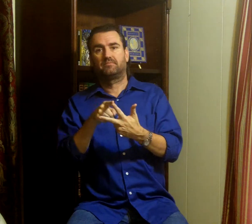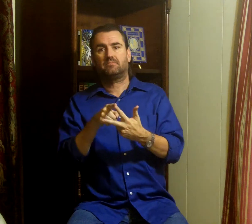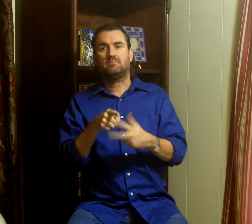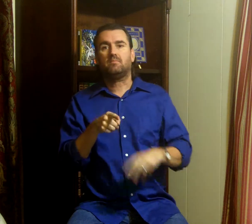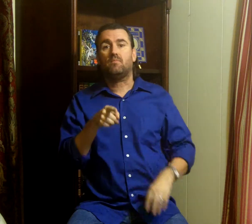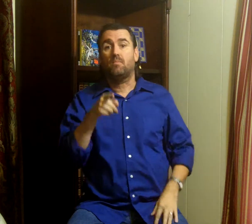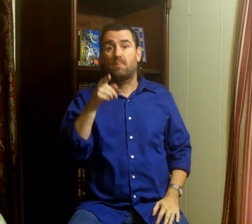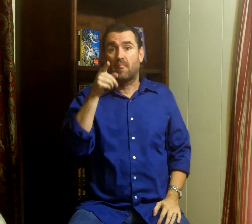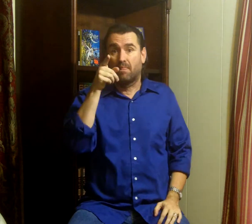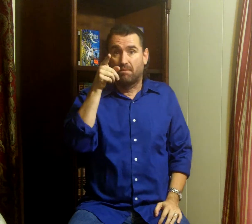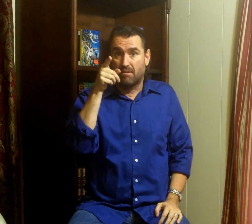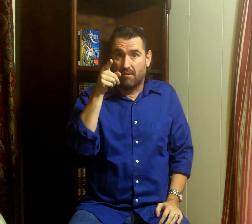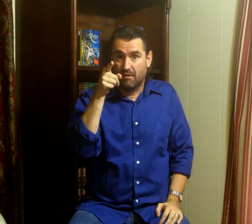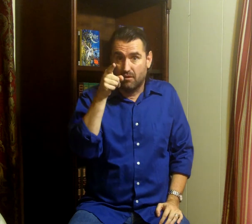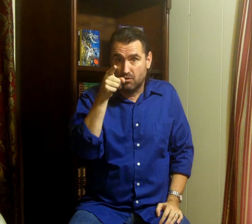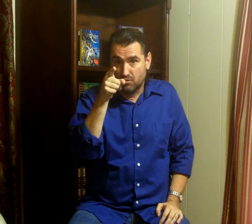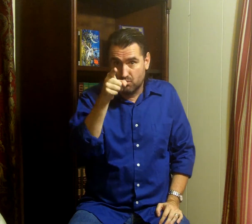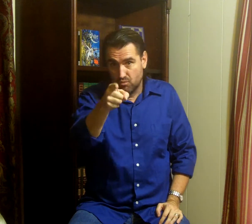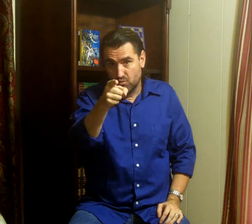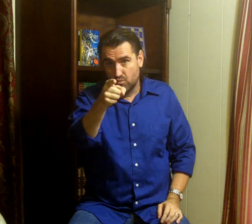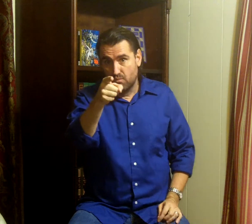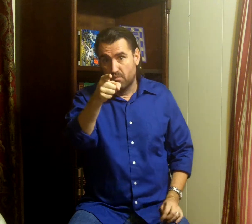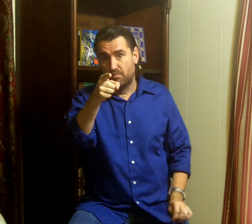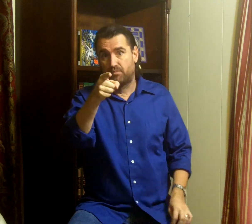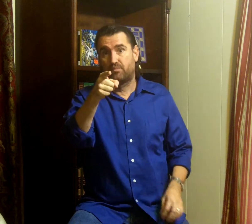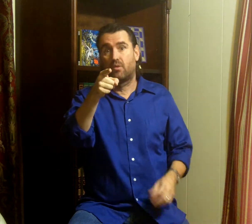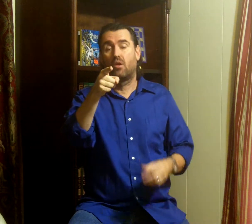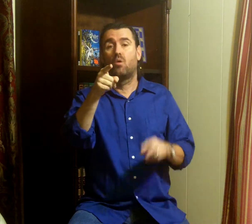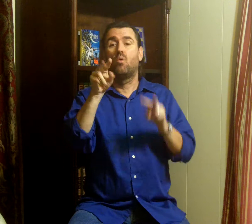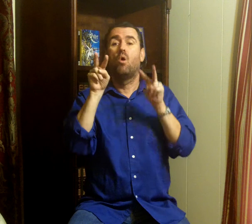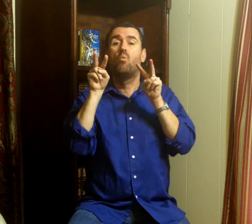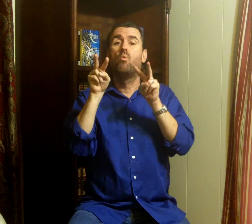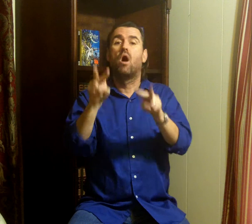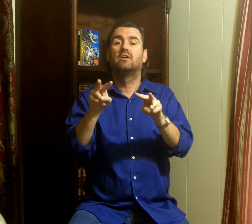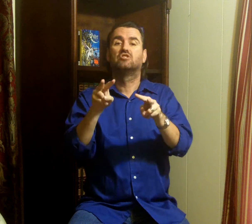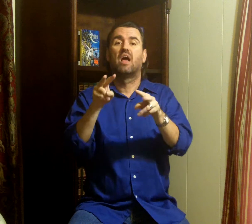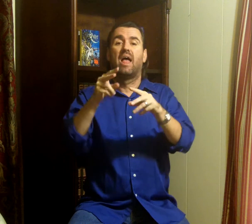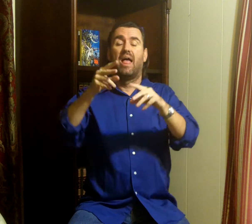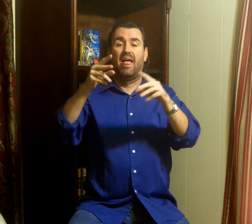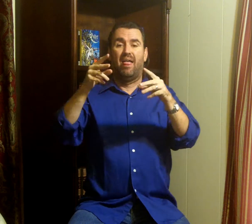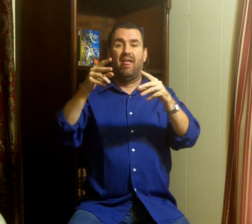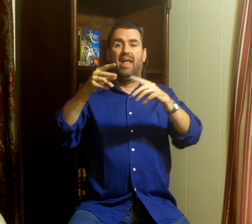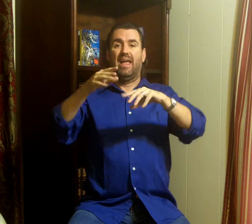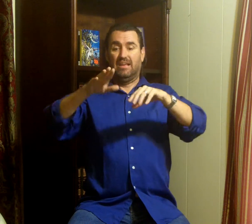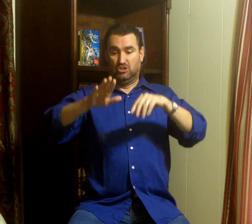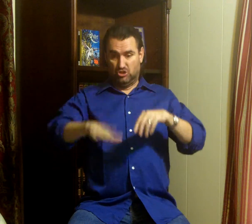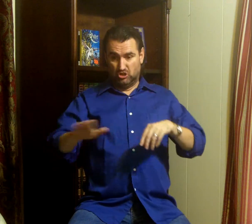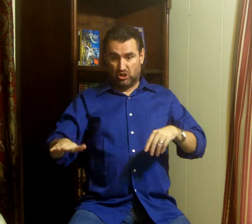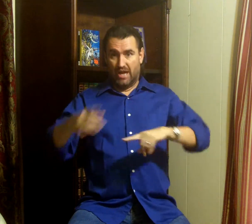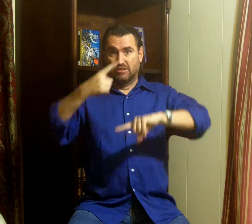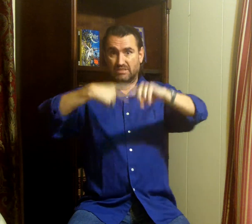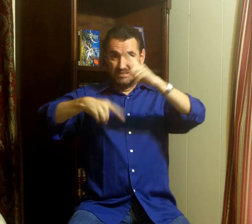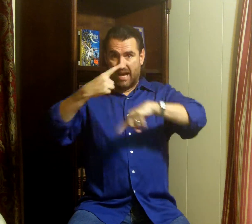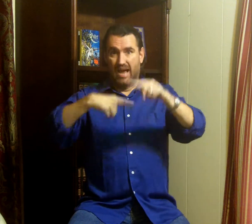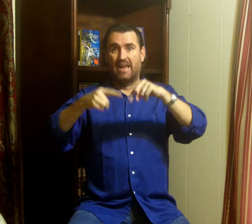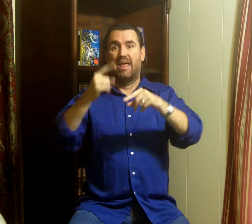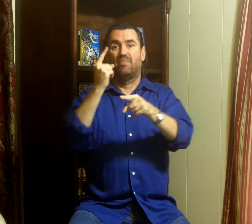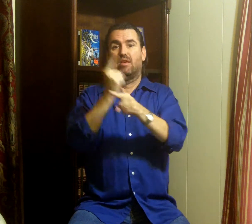mode that you determined. You watch a child sign and you voice that signing.